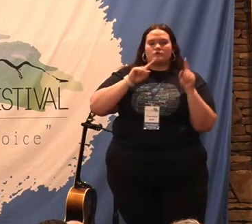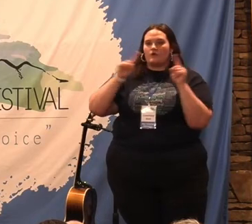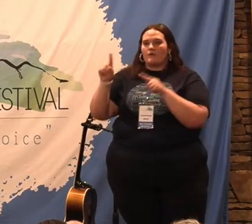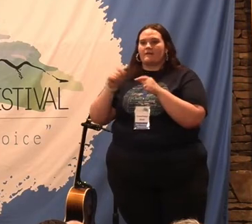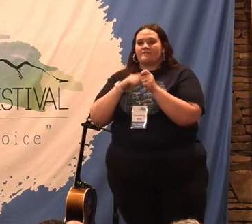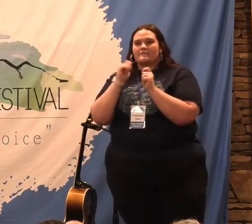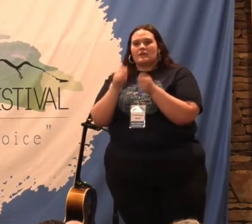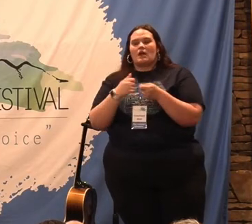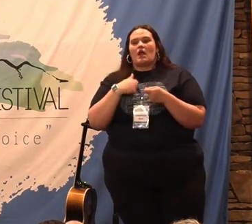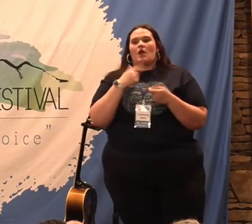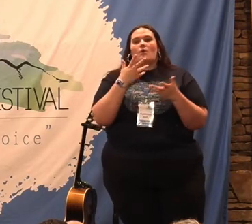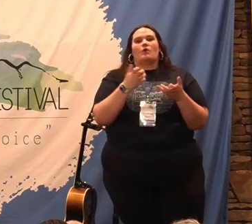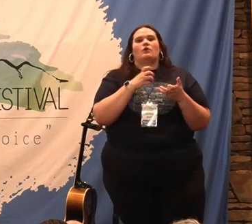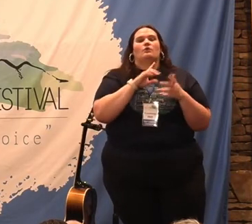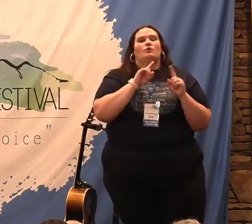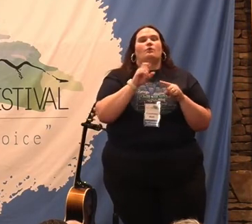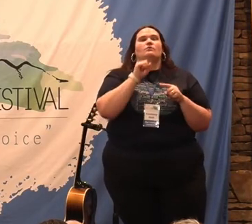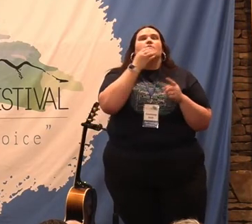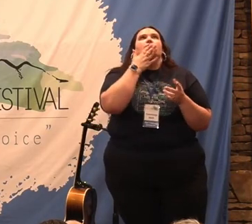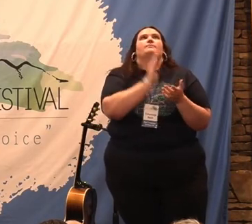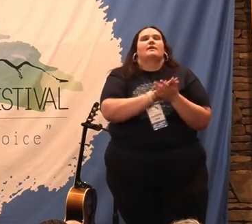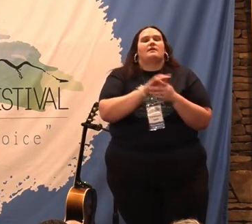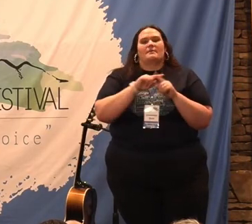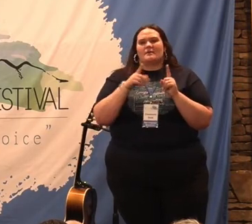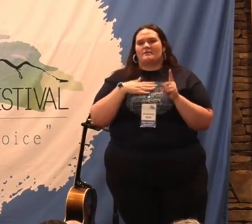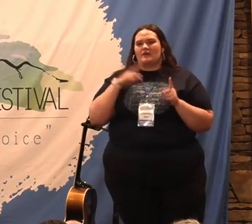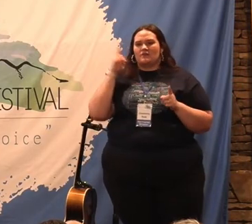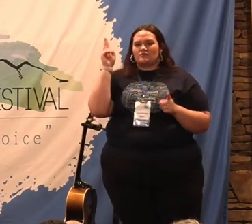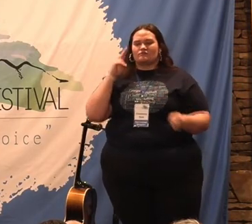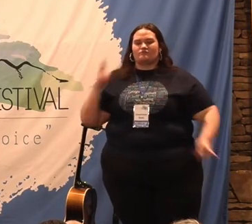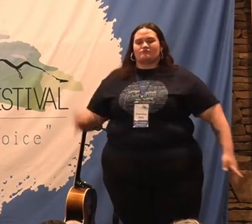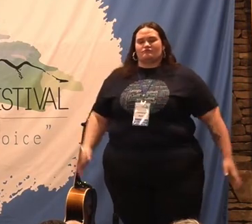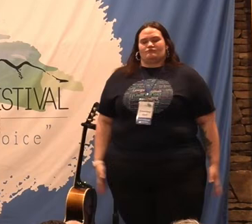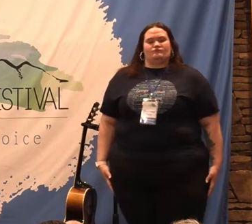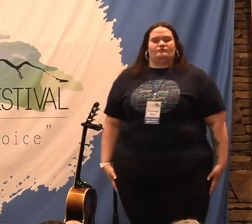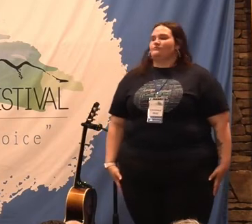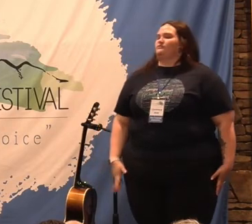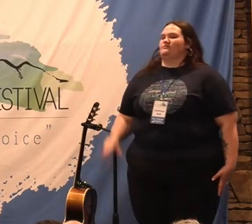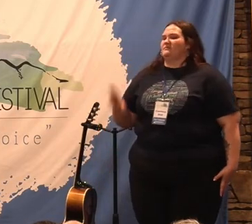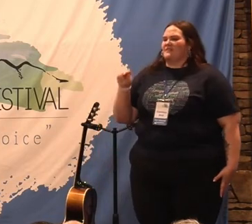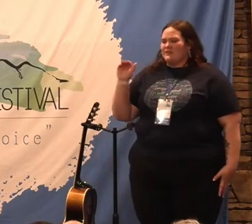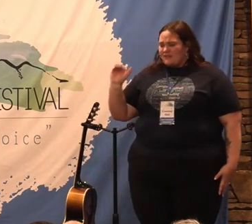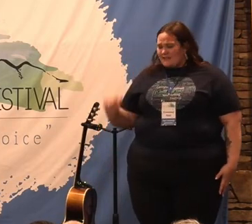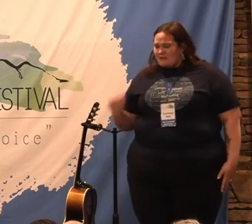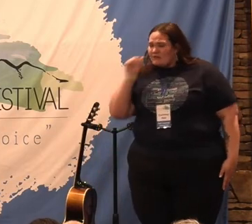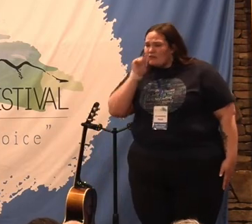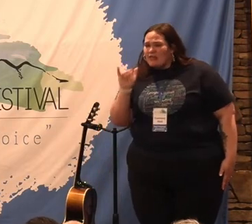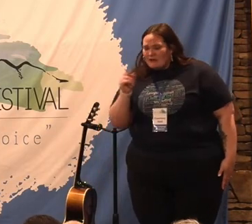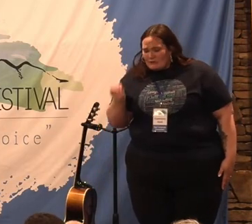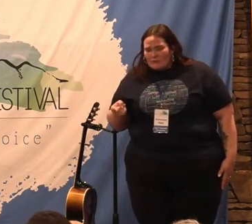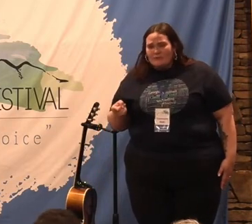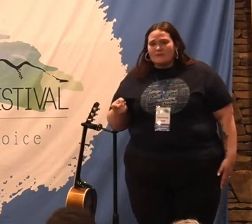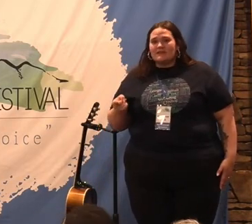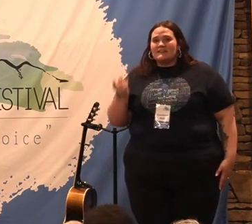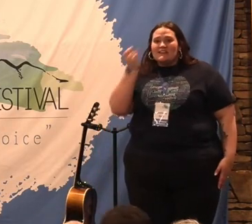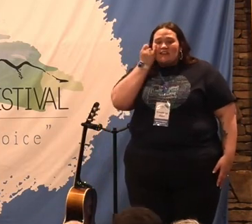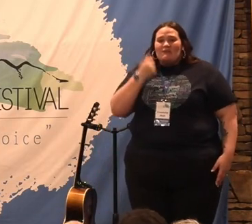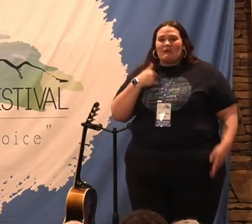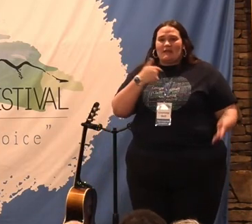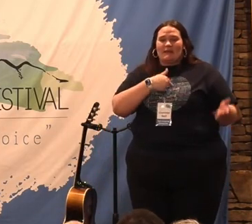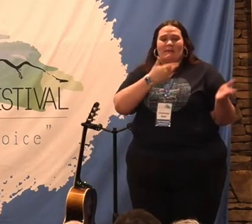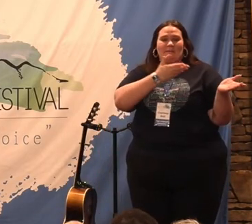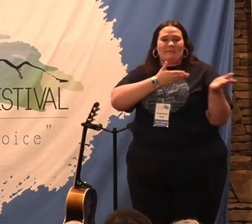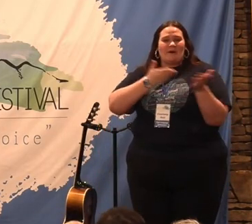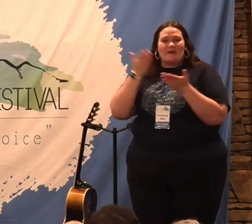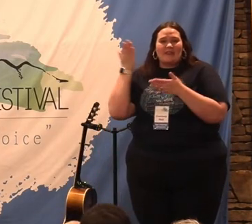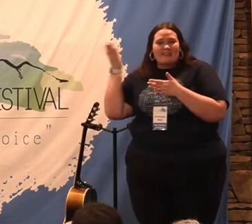I really wanted to go, but they wouldn't take me. Oh no, my uncle said. Little thing like you, we take you up there, you hook one of